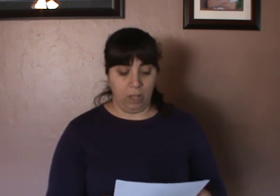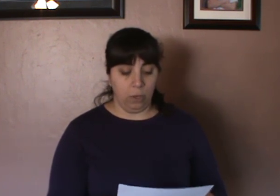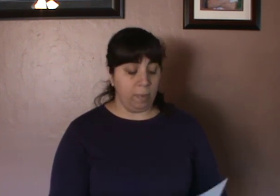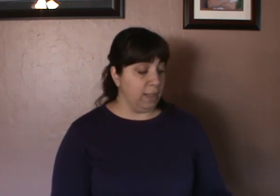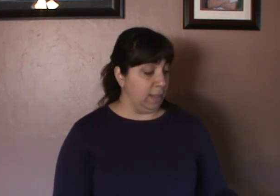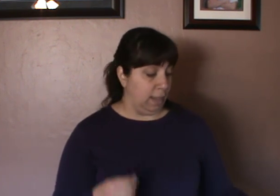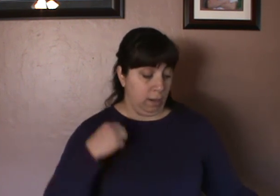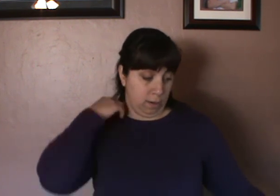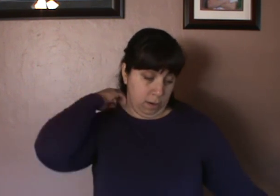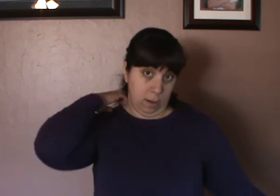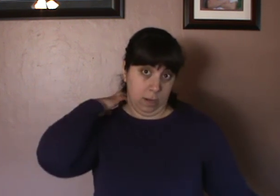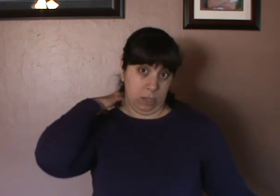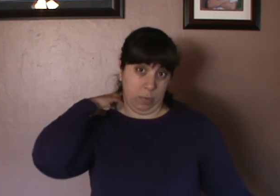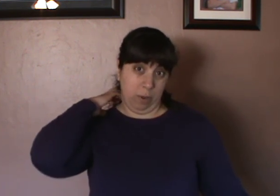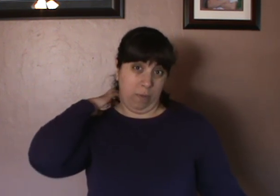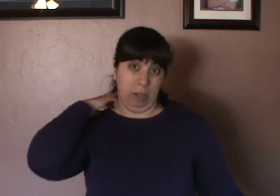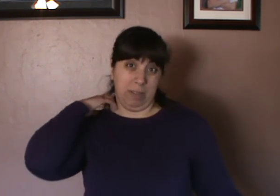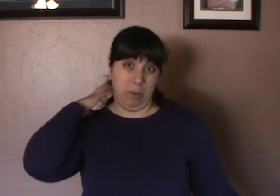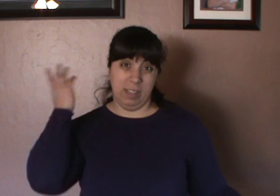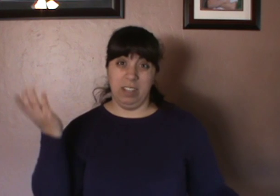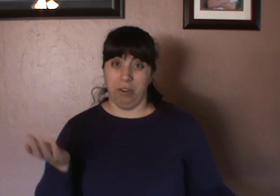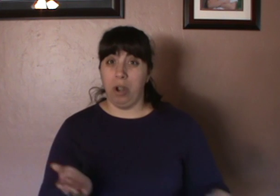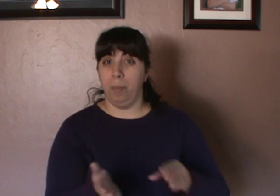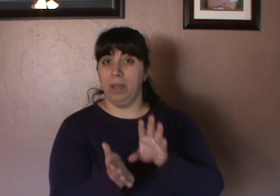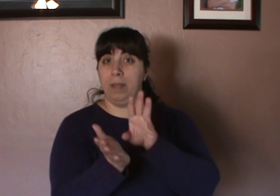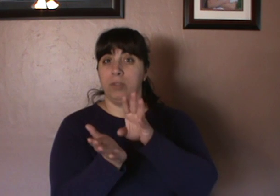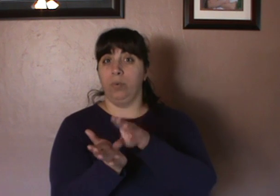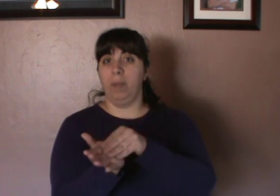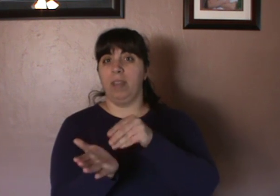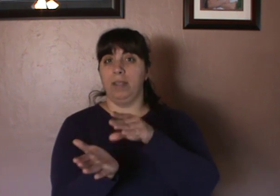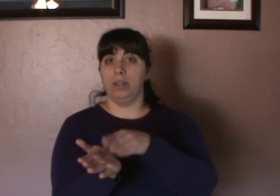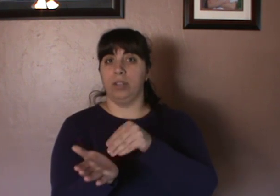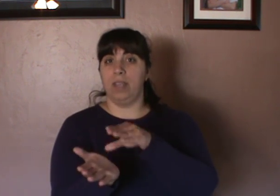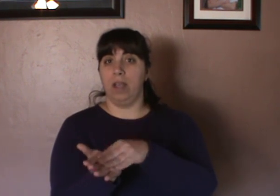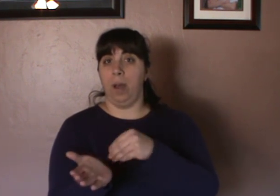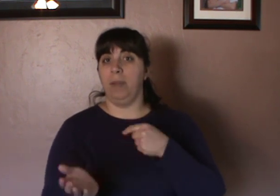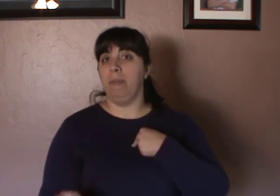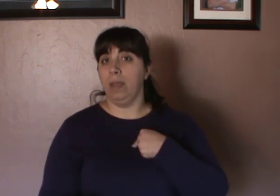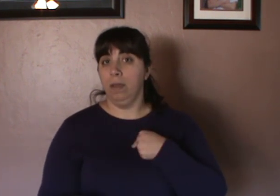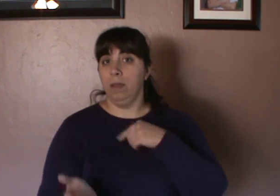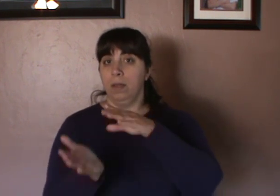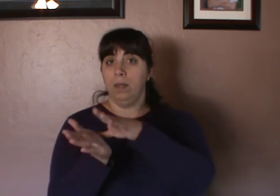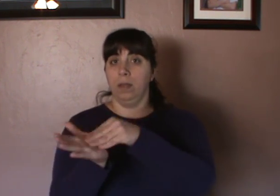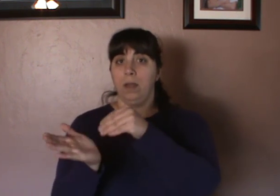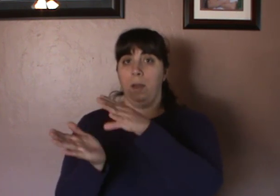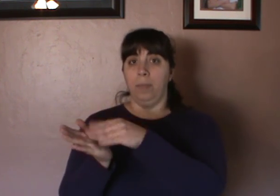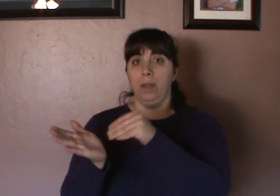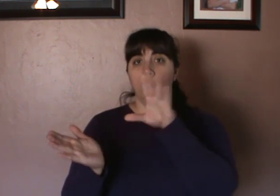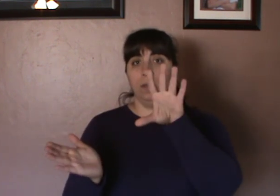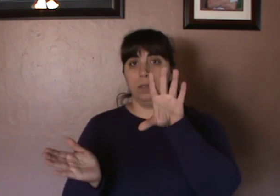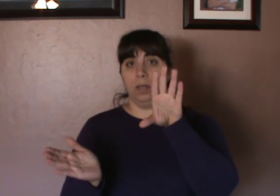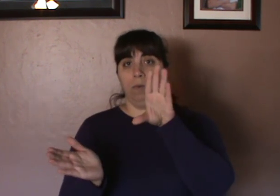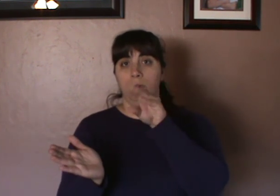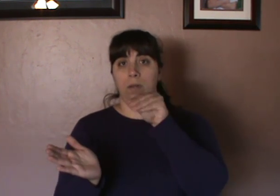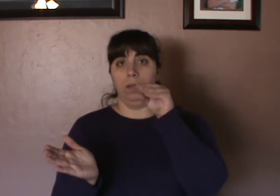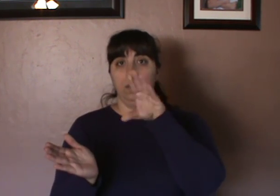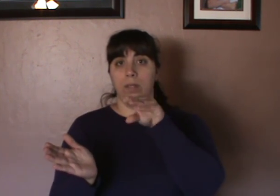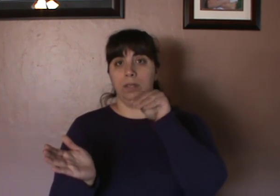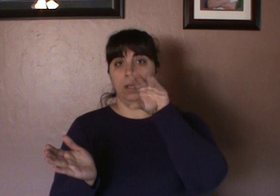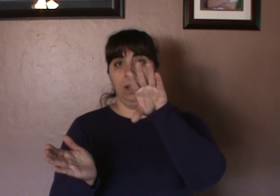Follow my lead. So when you follow someone's lead, you're copying them. So we'll make it easy and just say, copy me. Copy. So this is all I'm